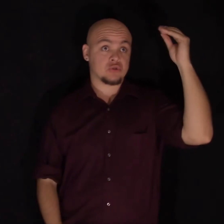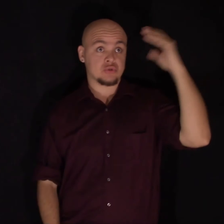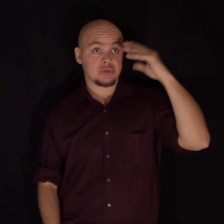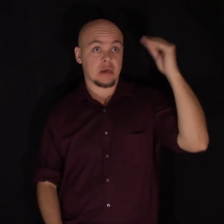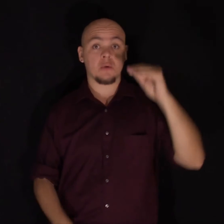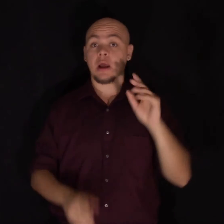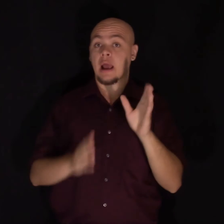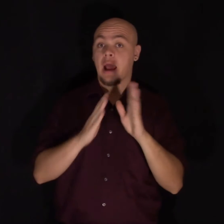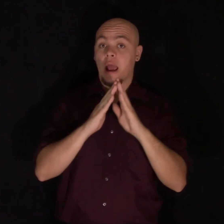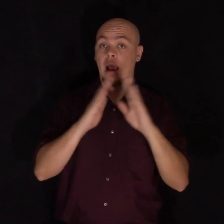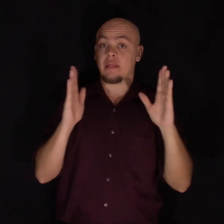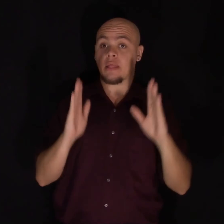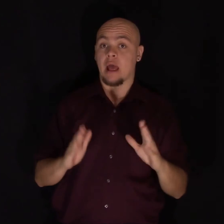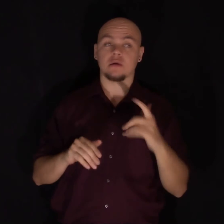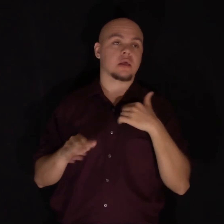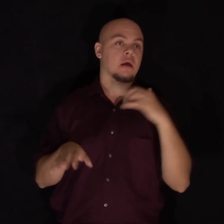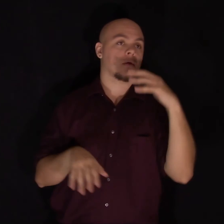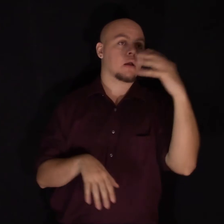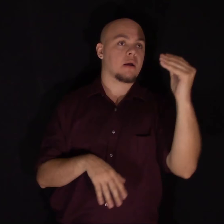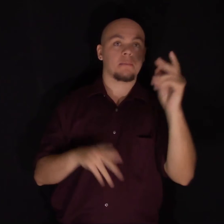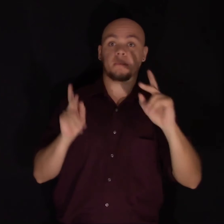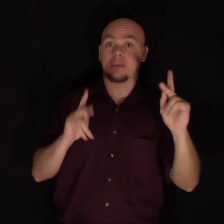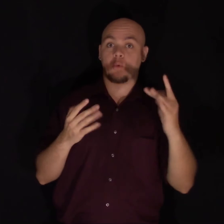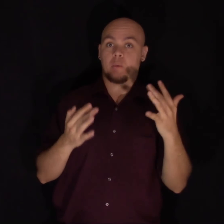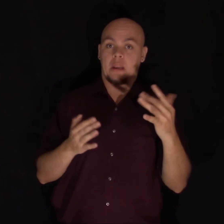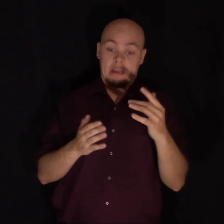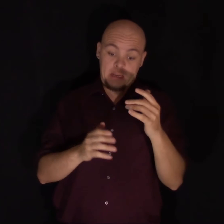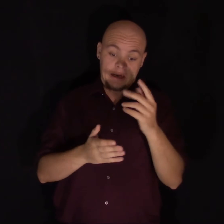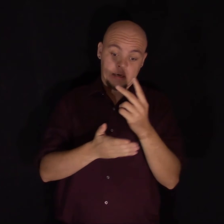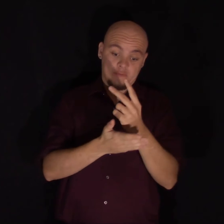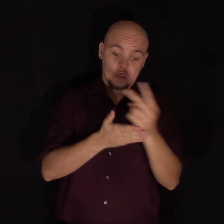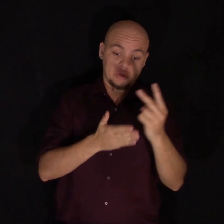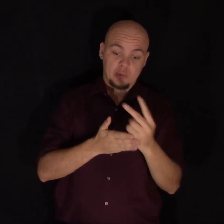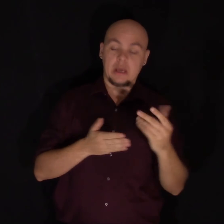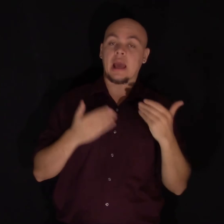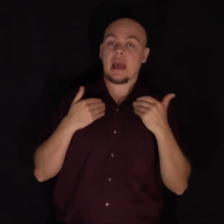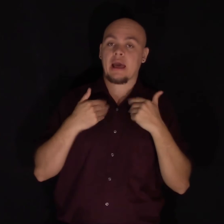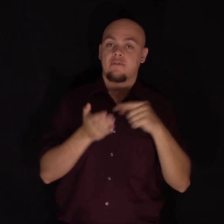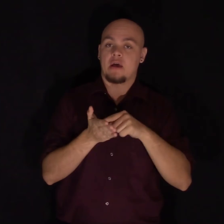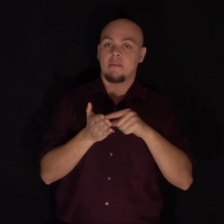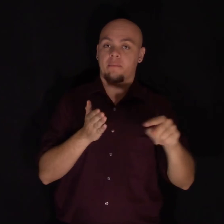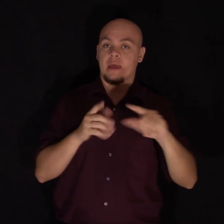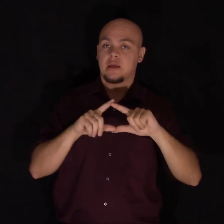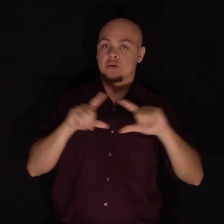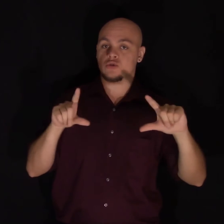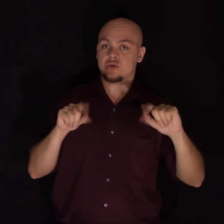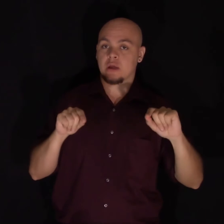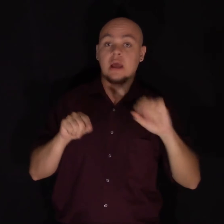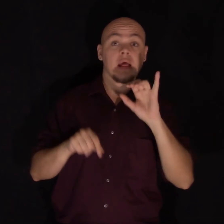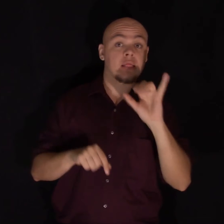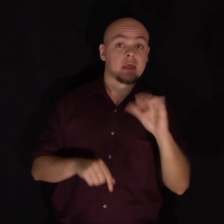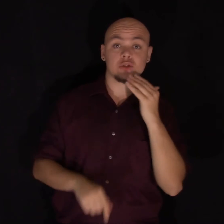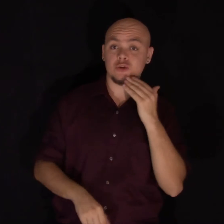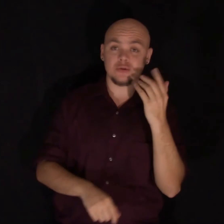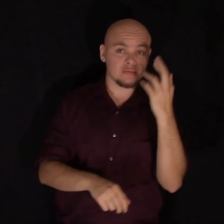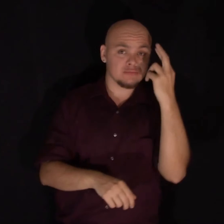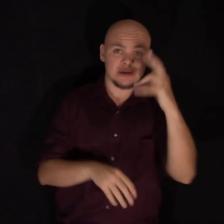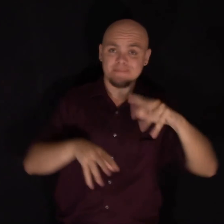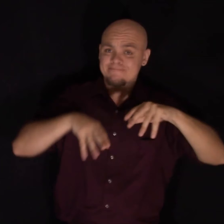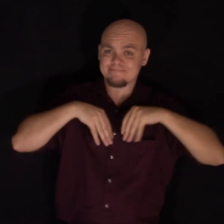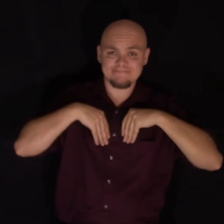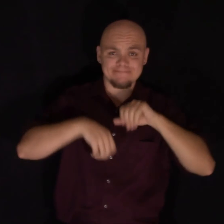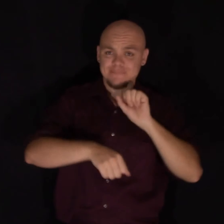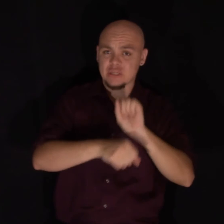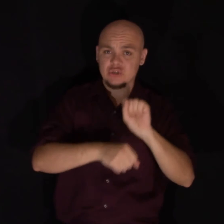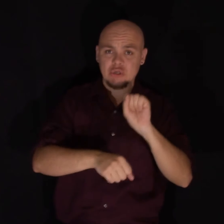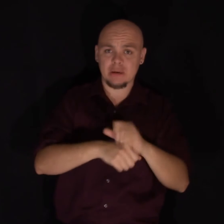people who were waiting for me when I got there. And I got a paycheck every 2 weeks. And that is as good a reason to take a job as any. Did